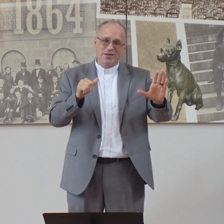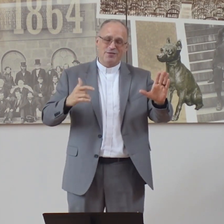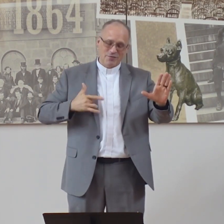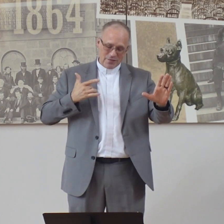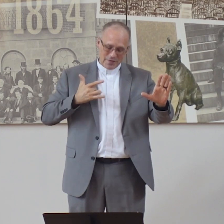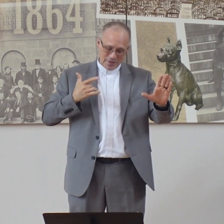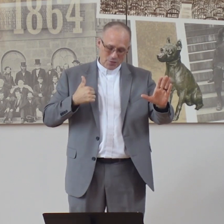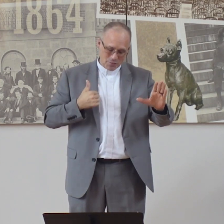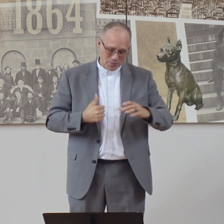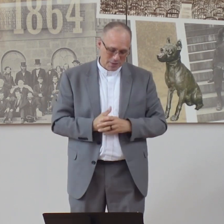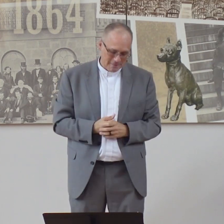but I can be felt.